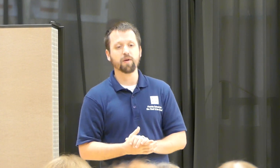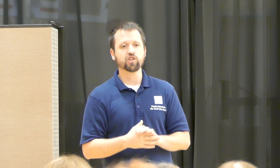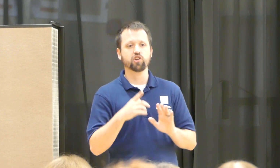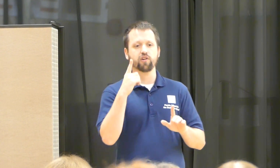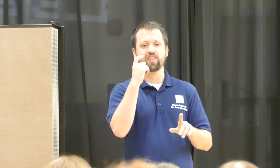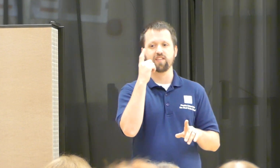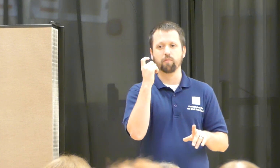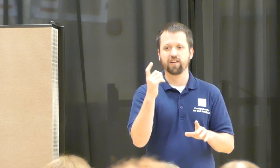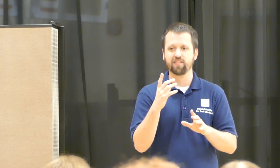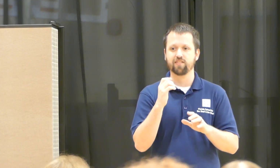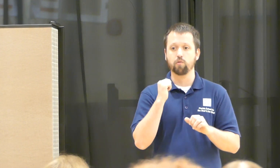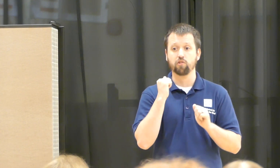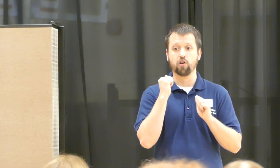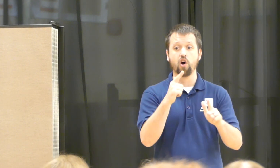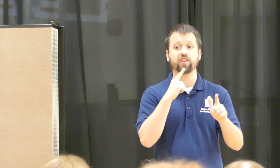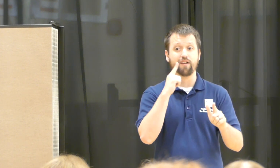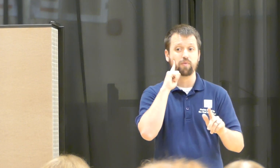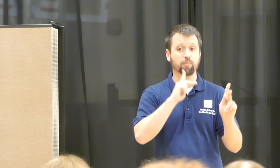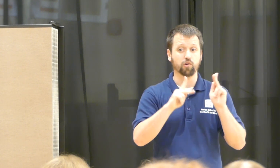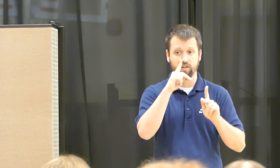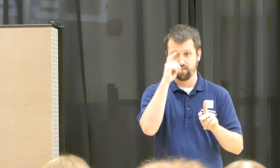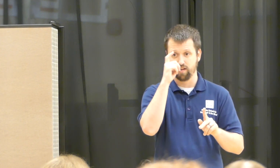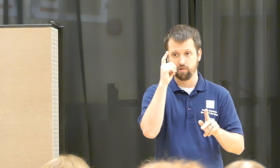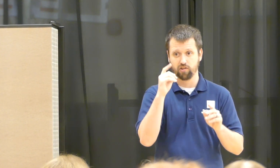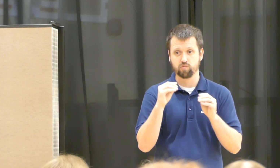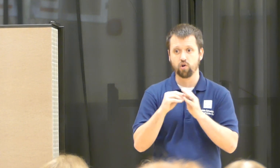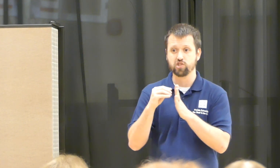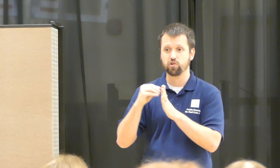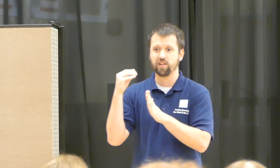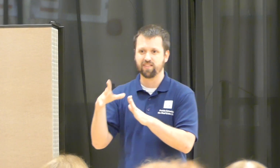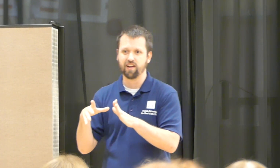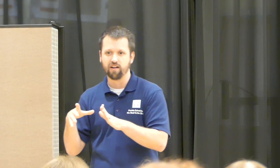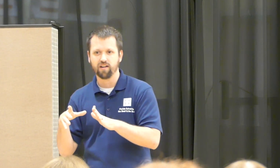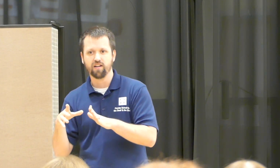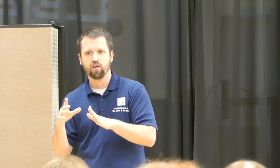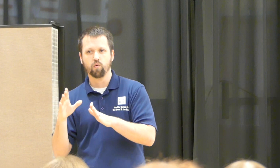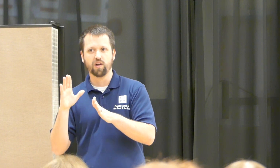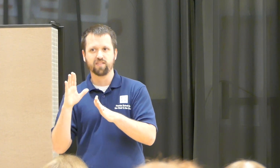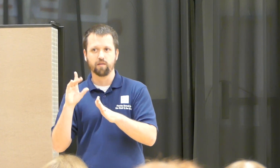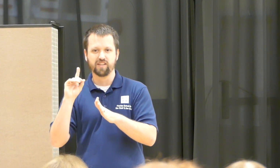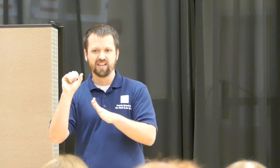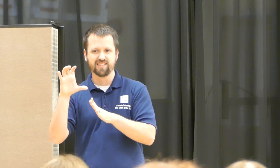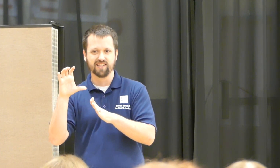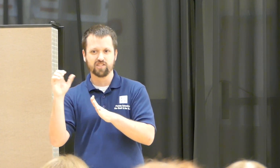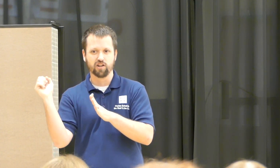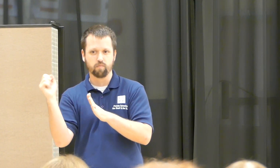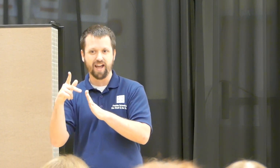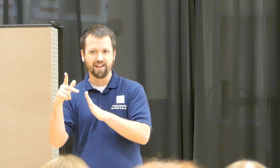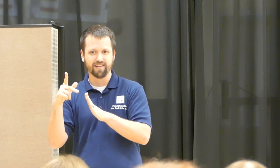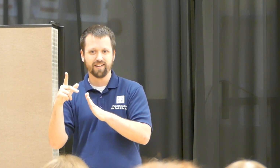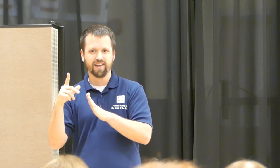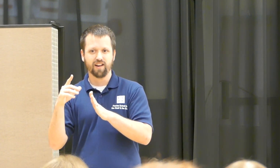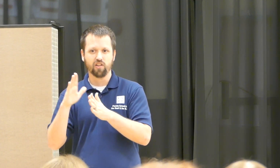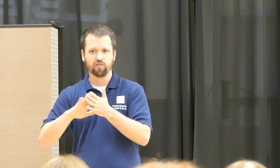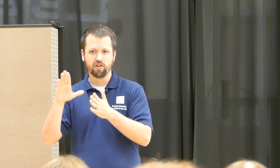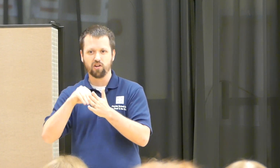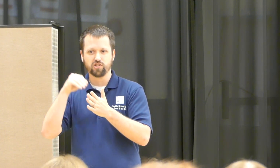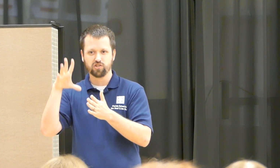Especially during the summer, because it's almost all deaf during the summer. There's more students than once BSC starts back. All those college students